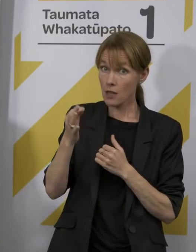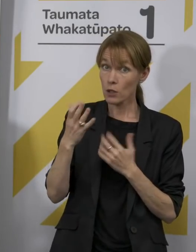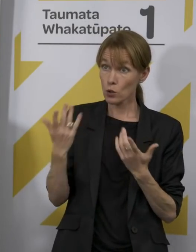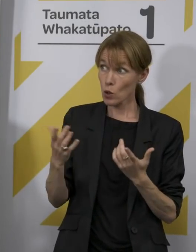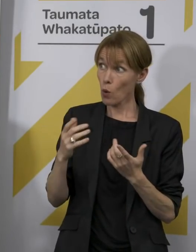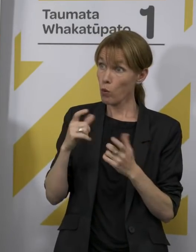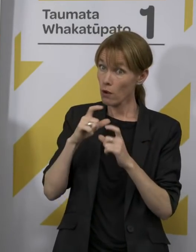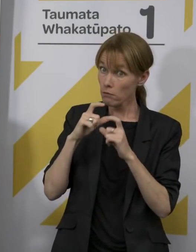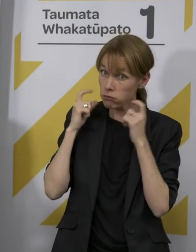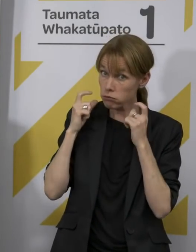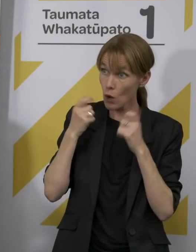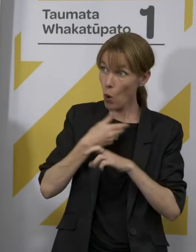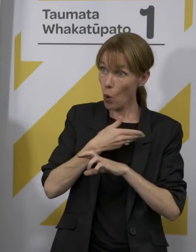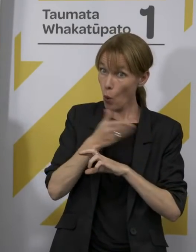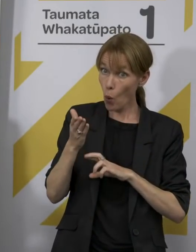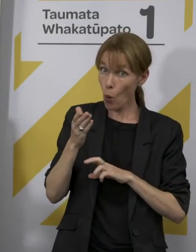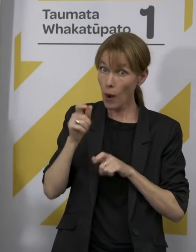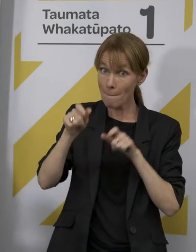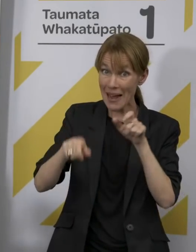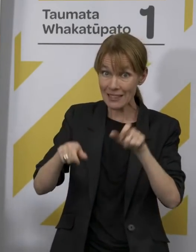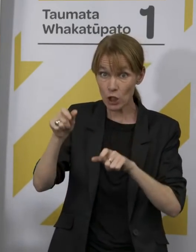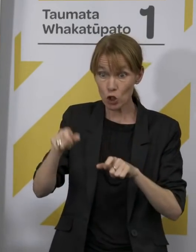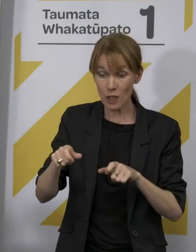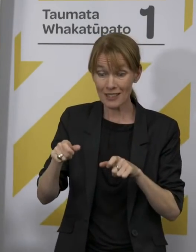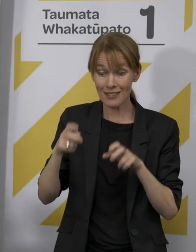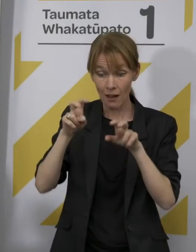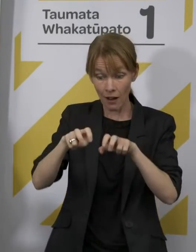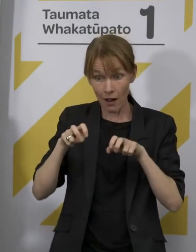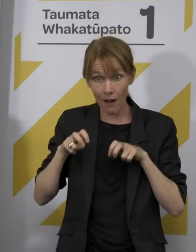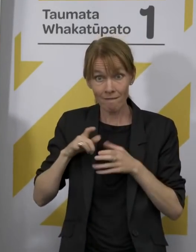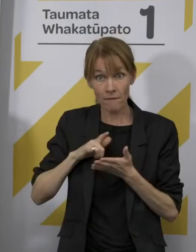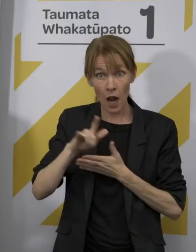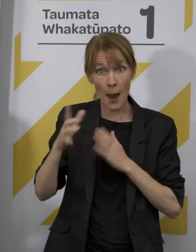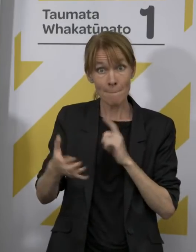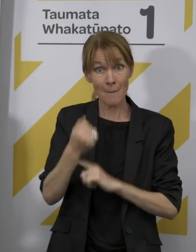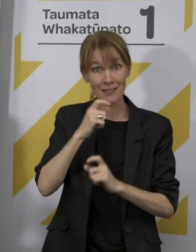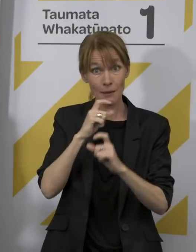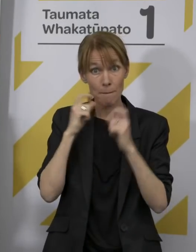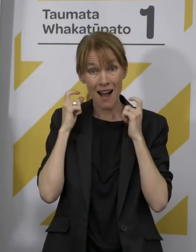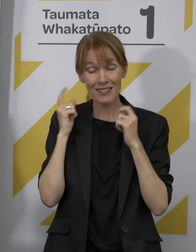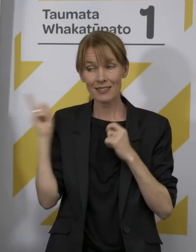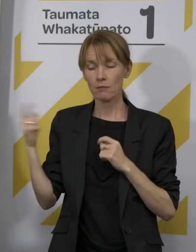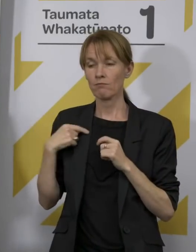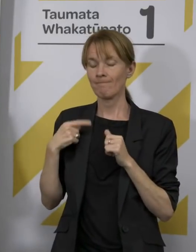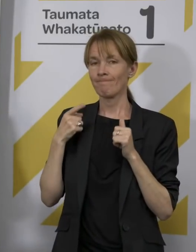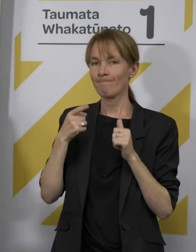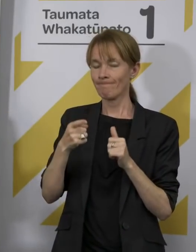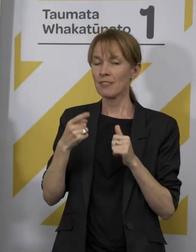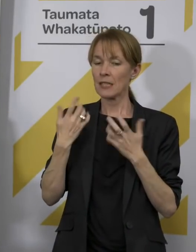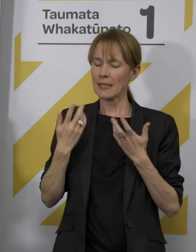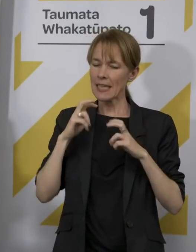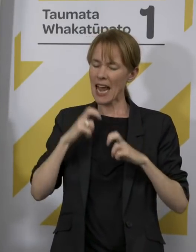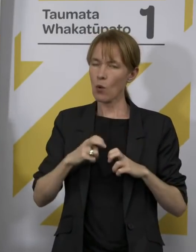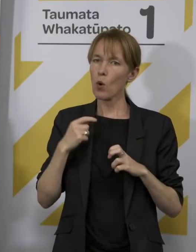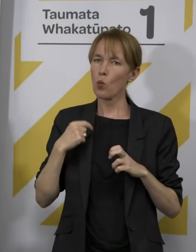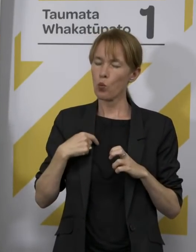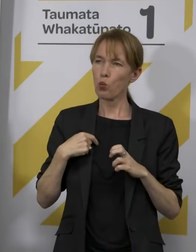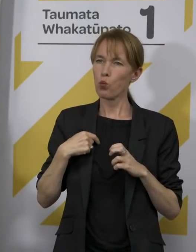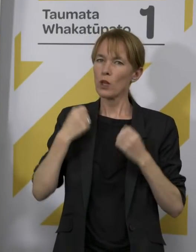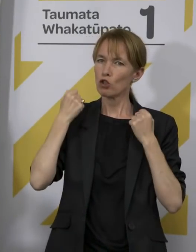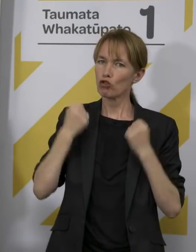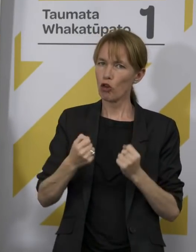that mandatory? What we're looking to do is, and the advice is that that's strongly recommended, and so I talked to